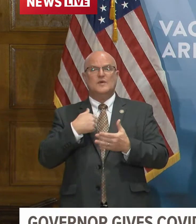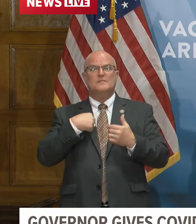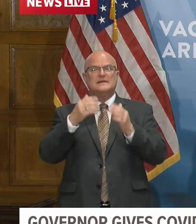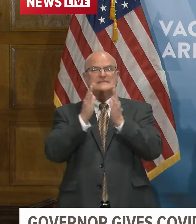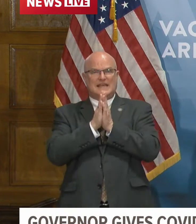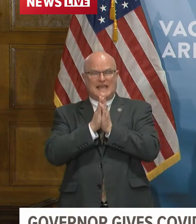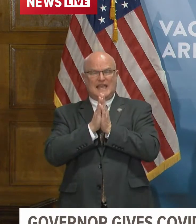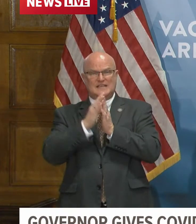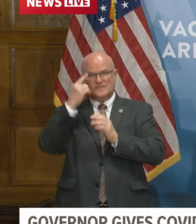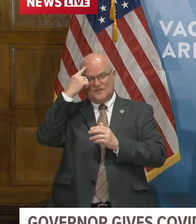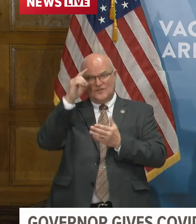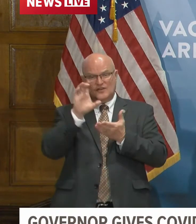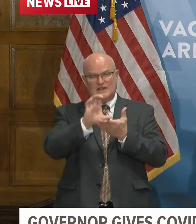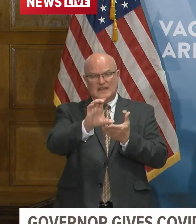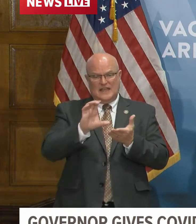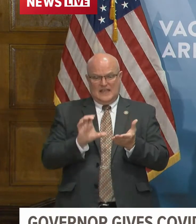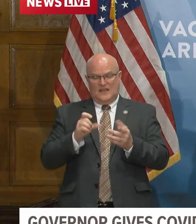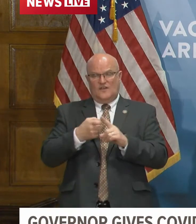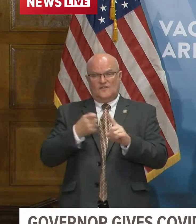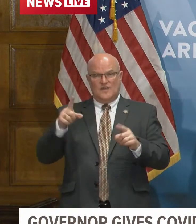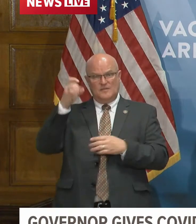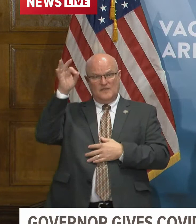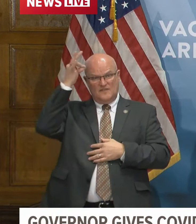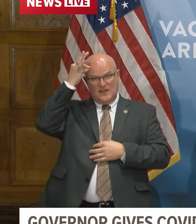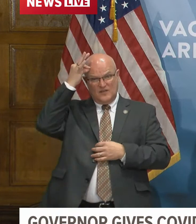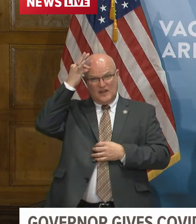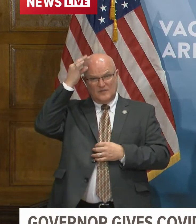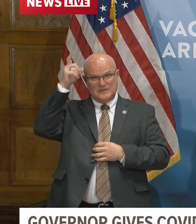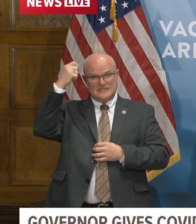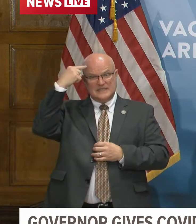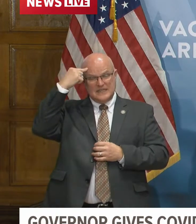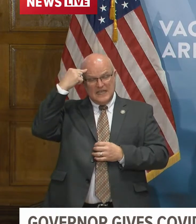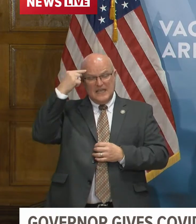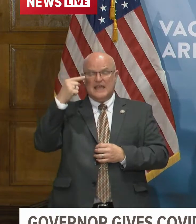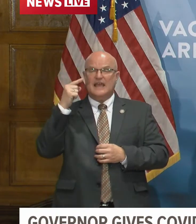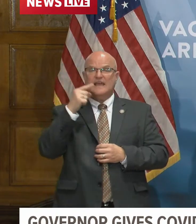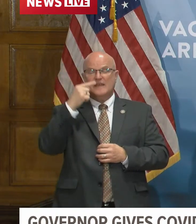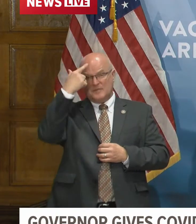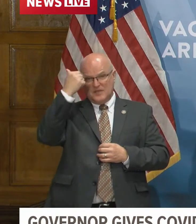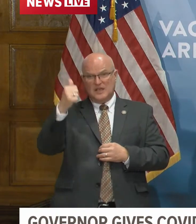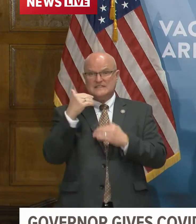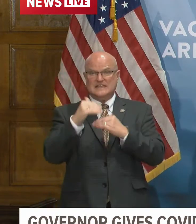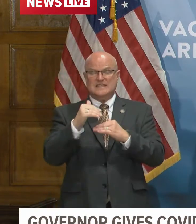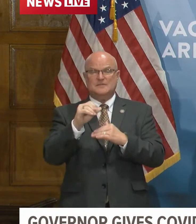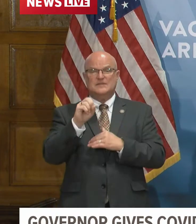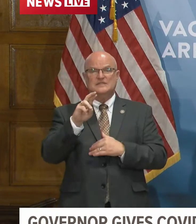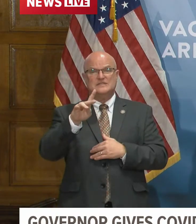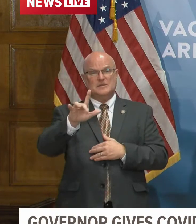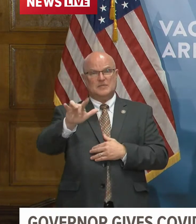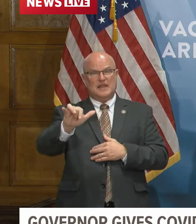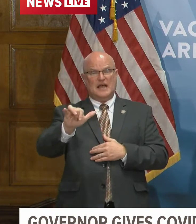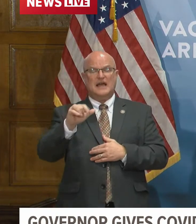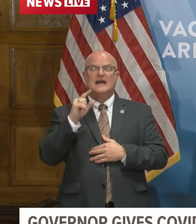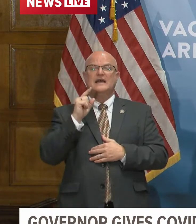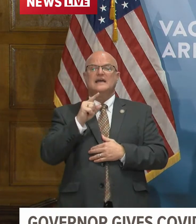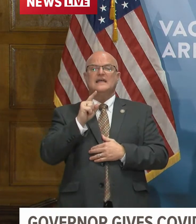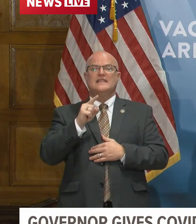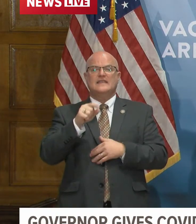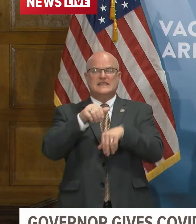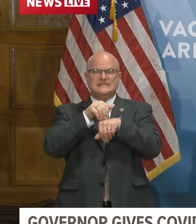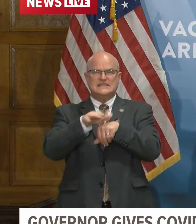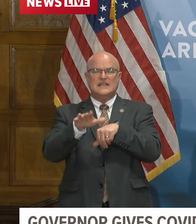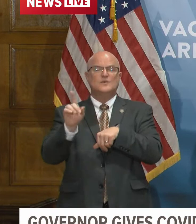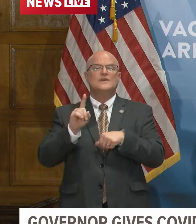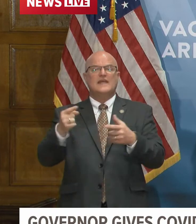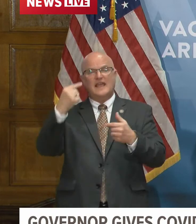to ask for an allocation from the federal government, and they, because of limited supply, they send it